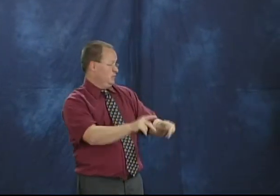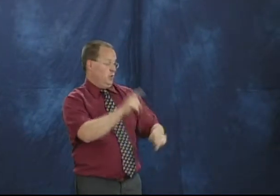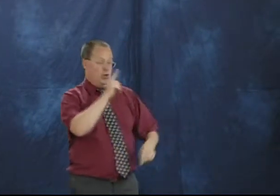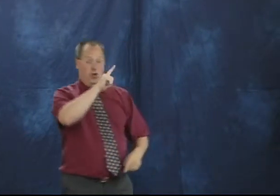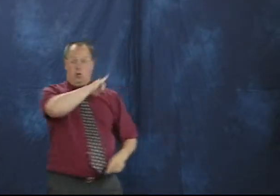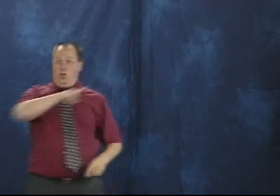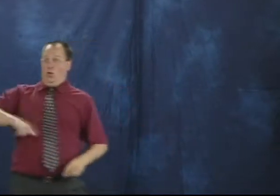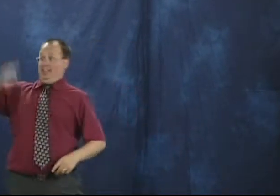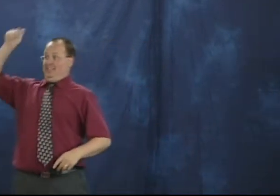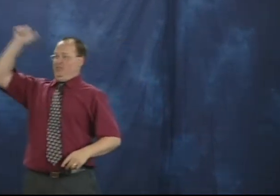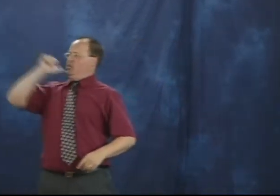Hebrew.